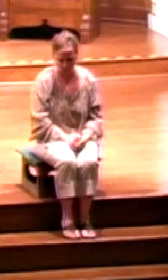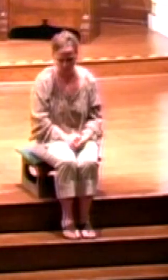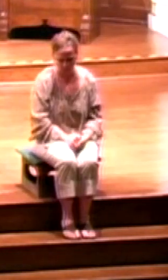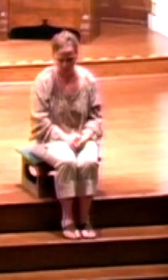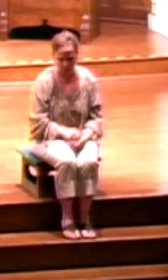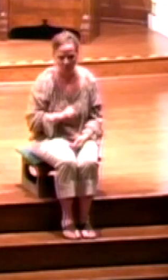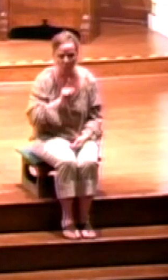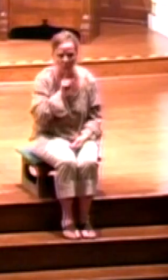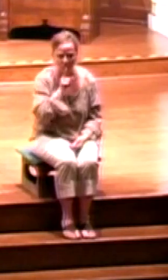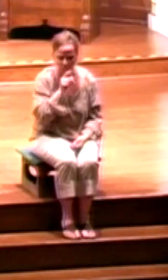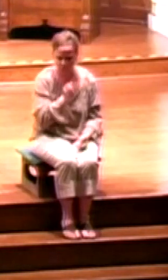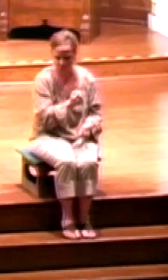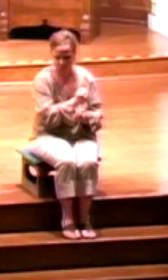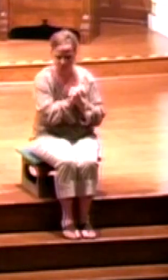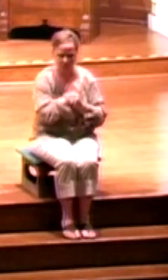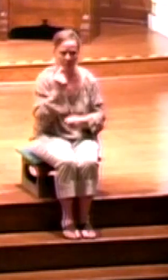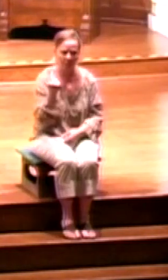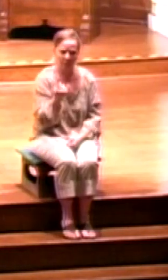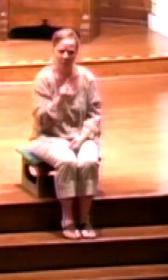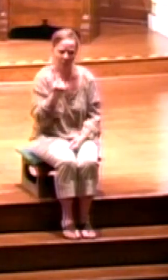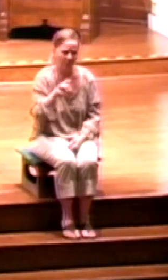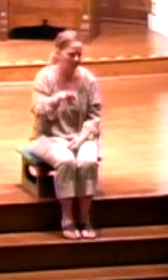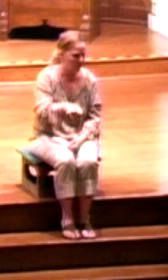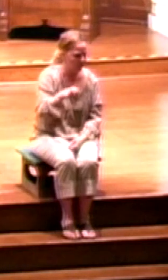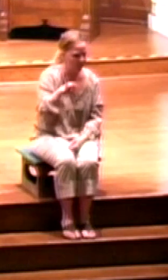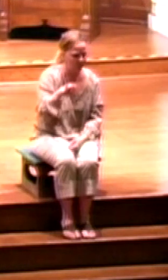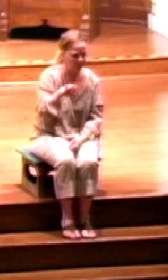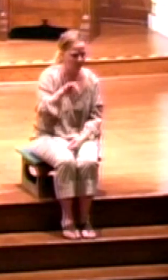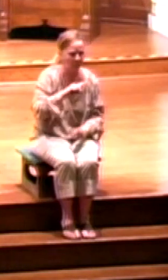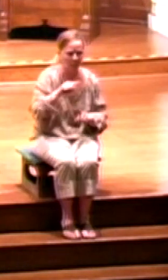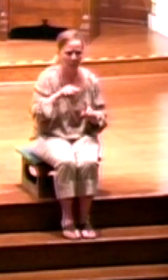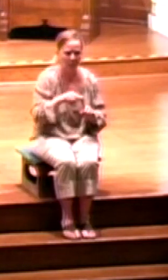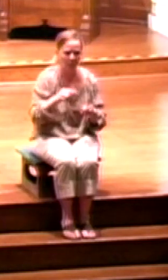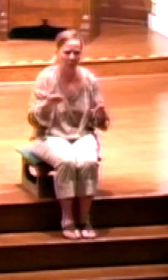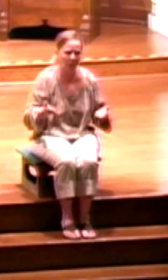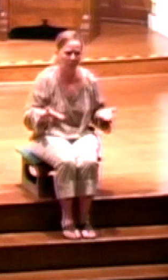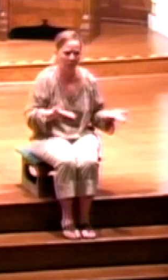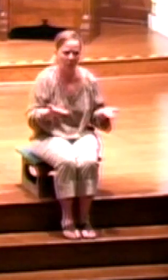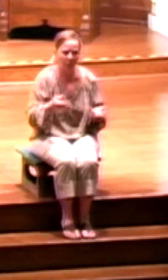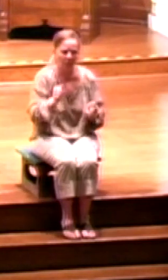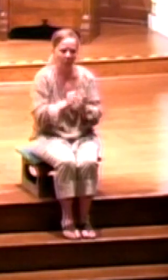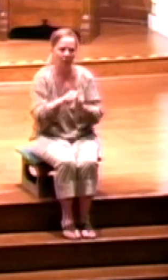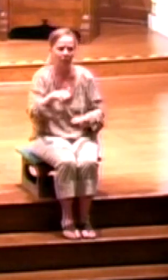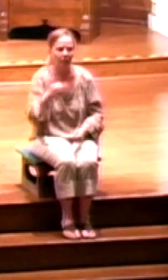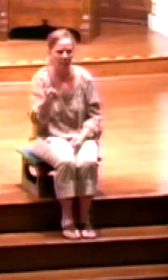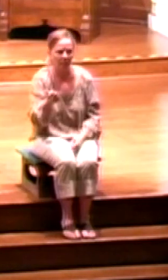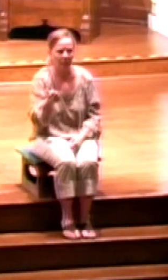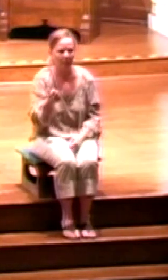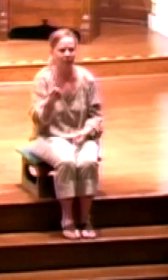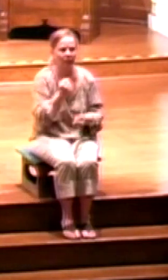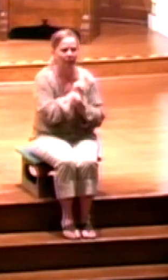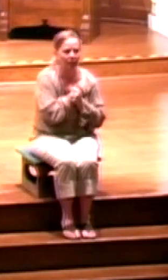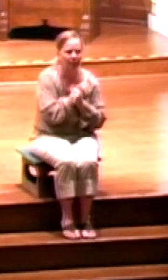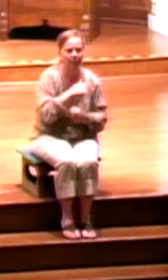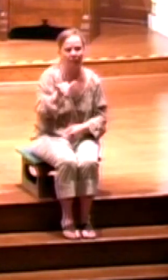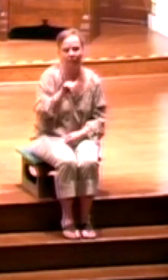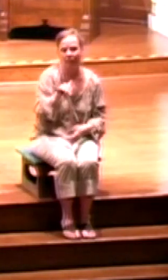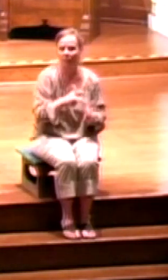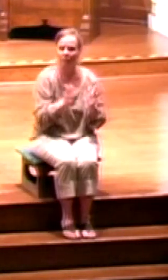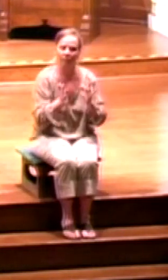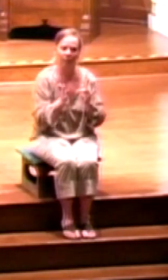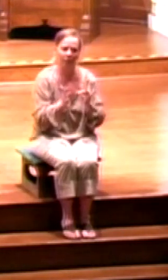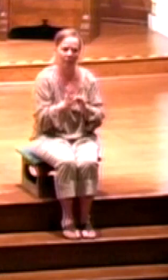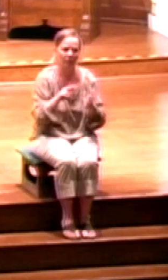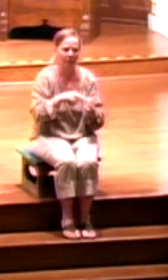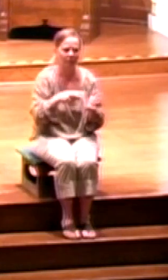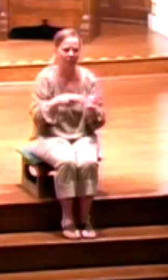that real love only is discovered when we extend ourselves to others. To love as Jesus loved means to